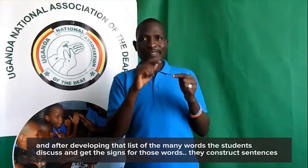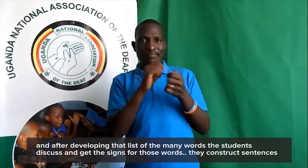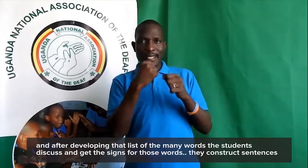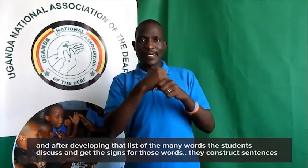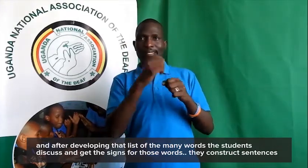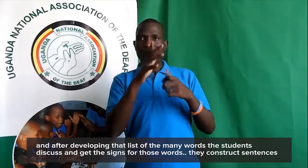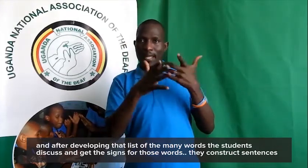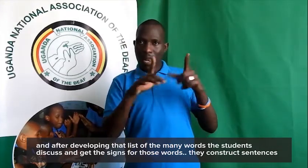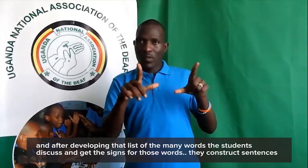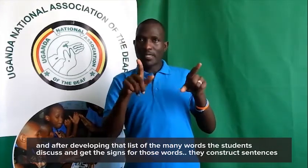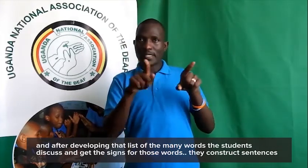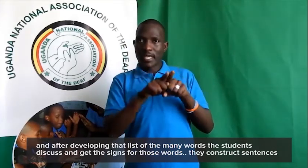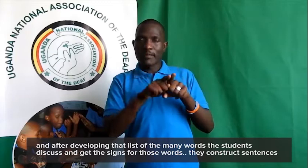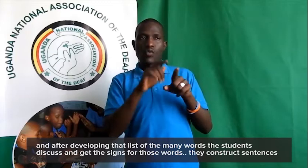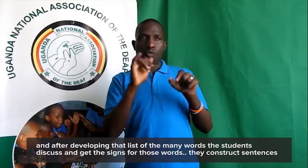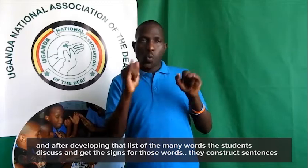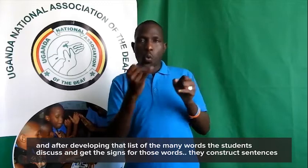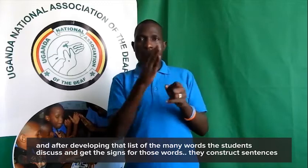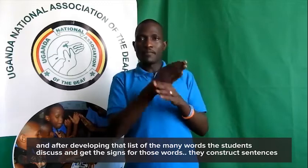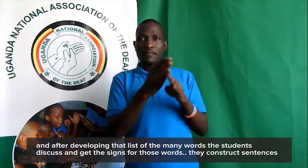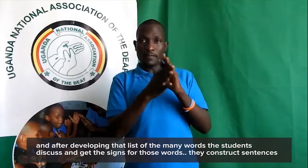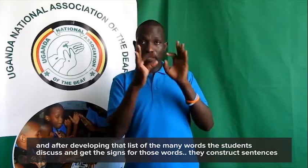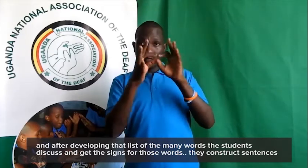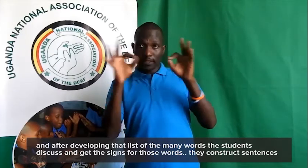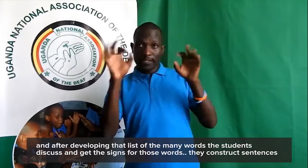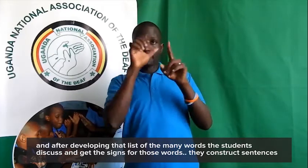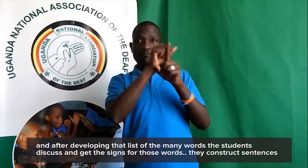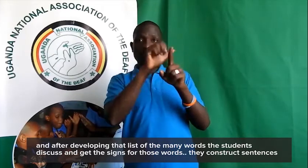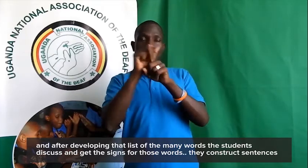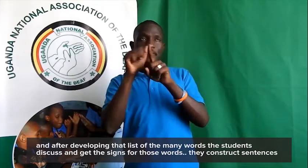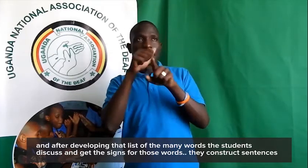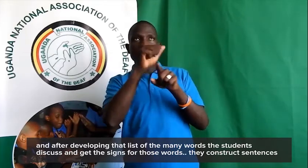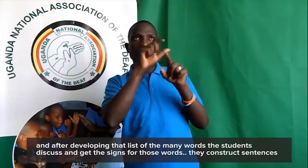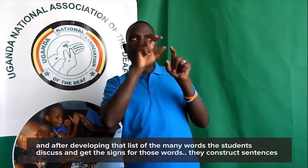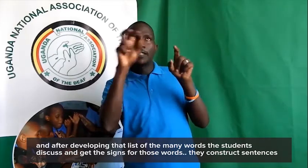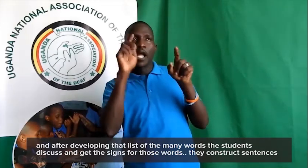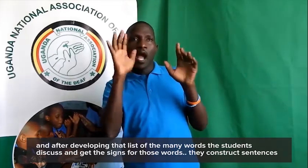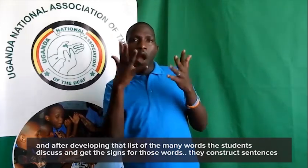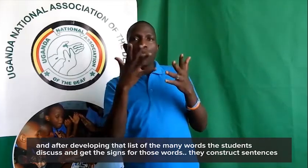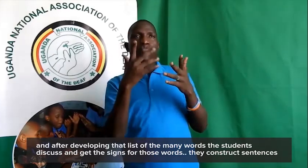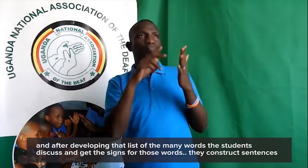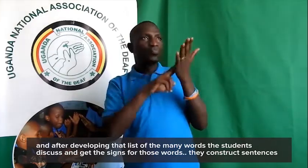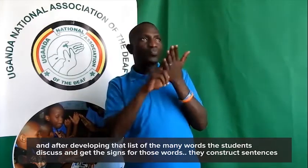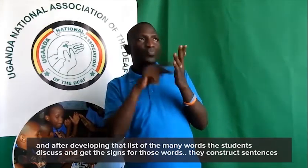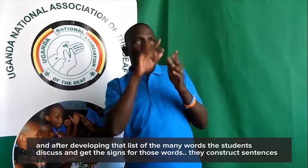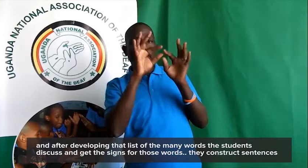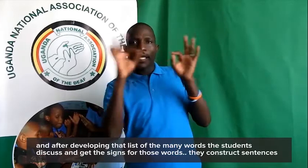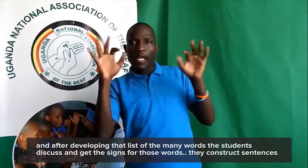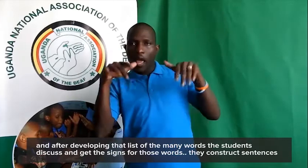discuss and get the signs for those words. Then they also make sentences from those words. They